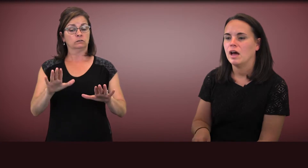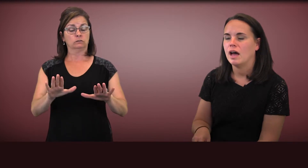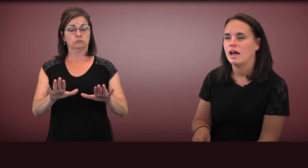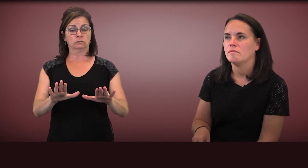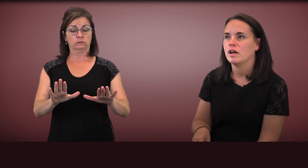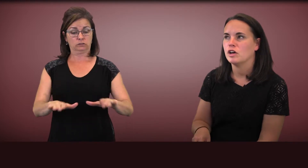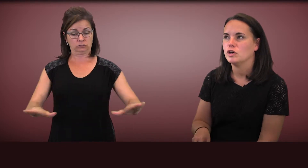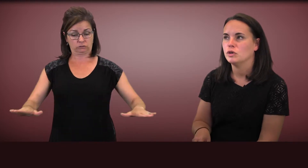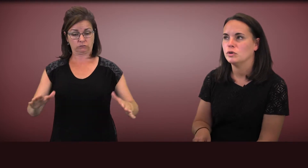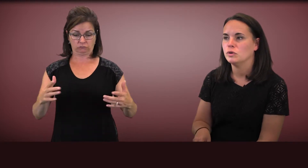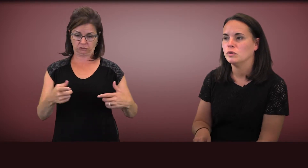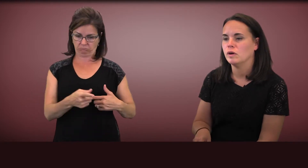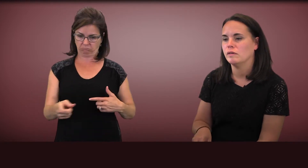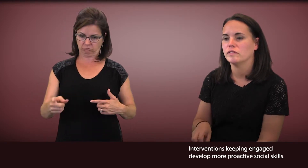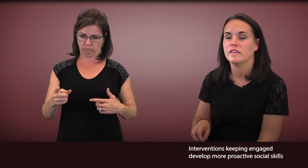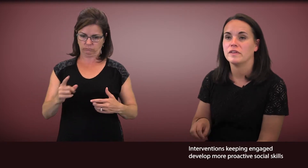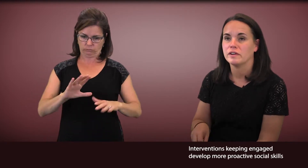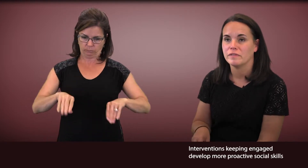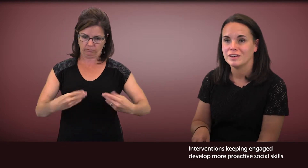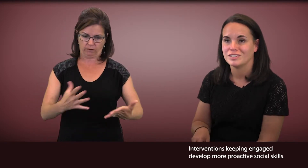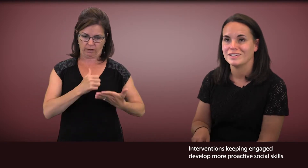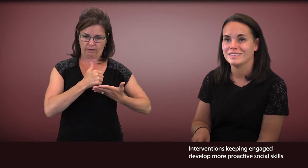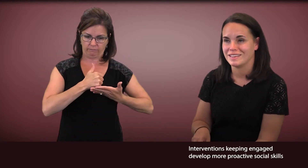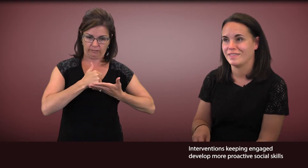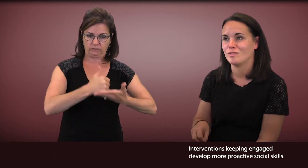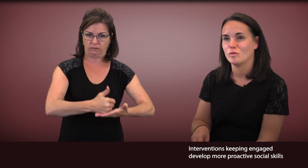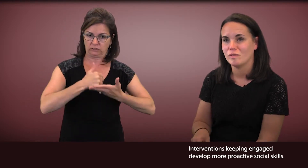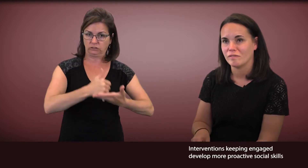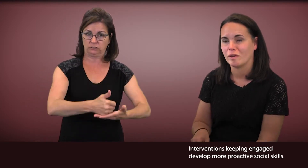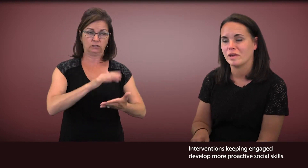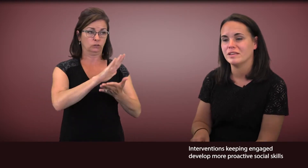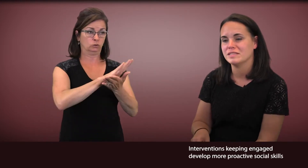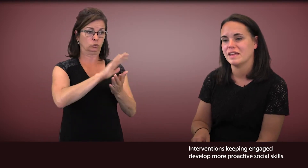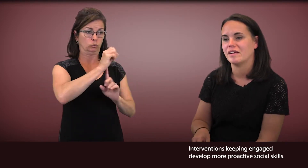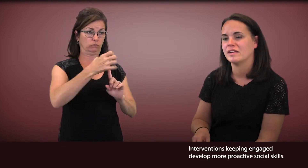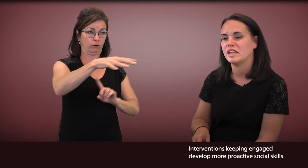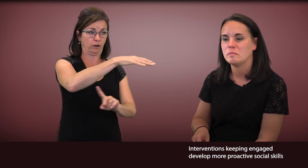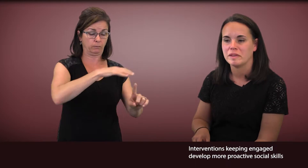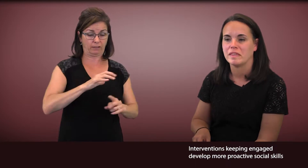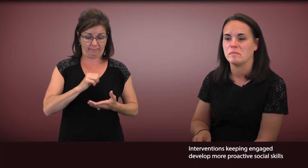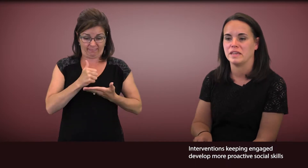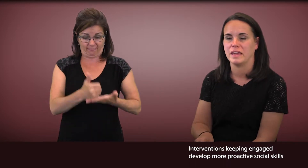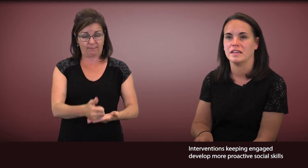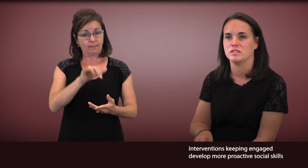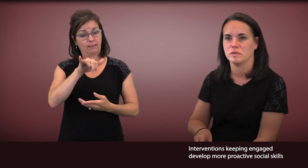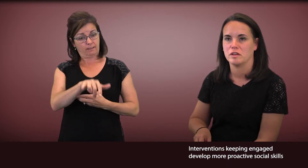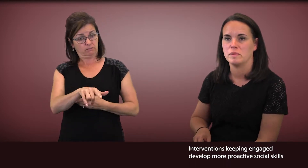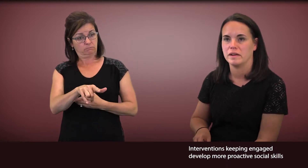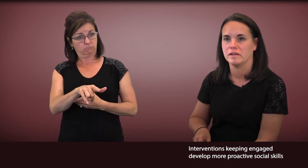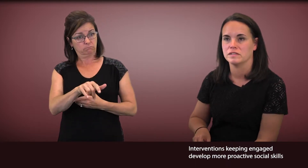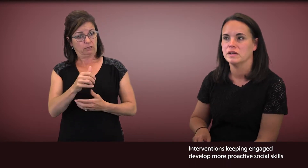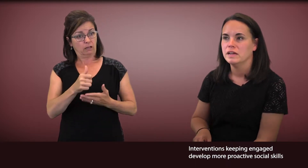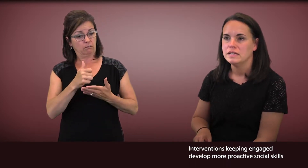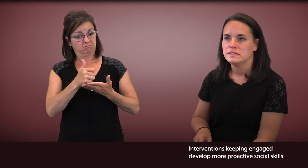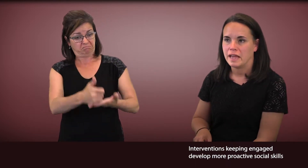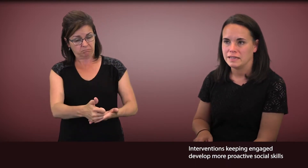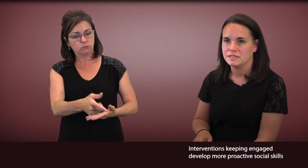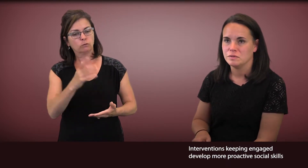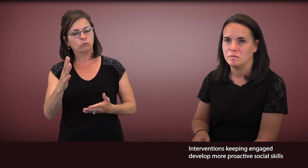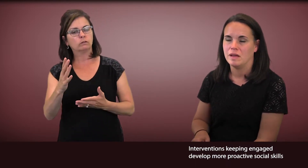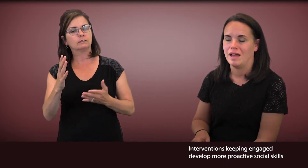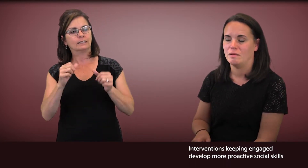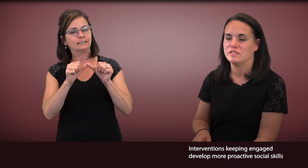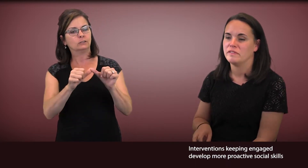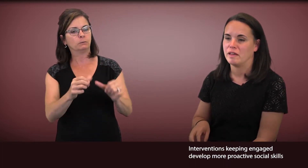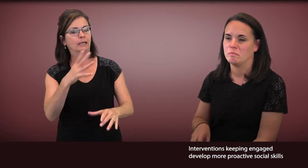children who receive interventions in the school environment that are keeping them engaged with their peers